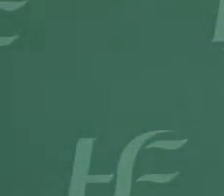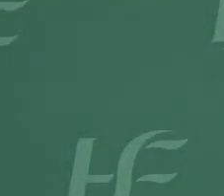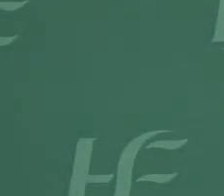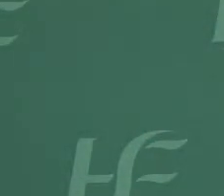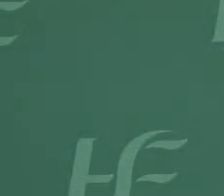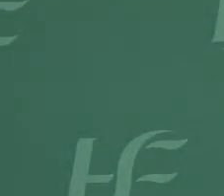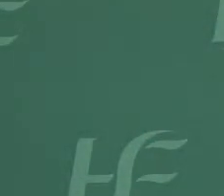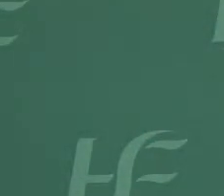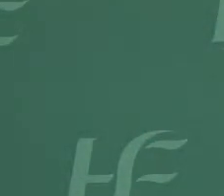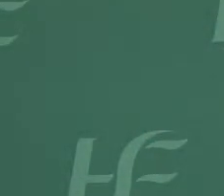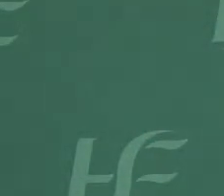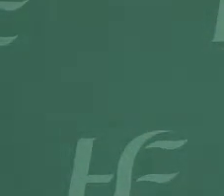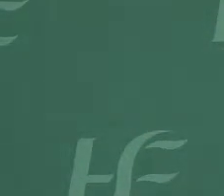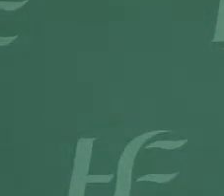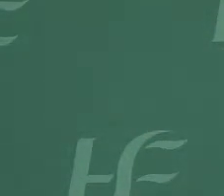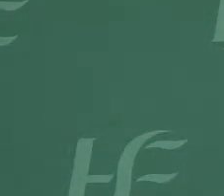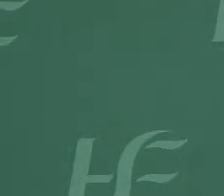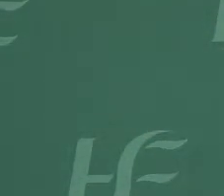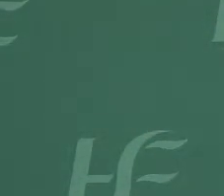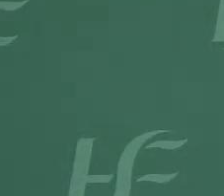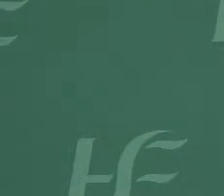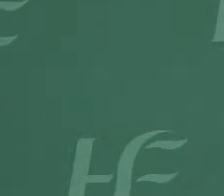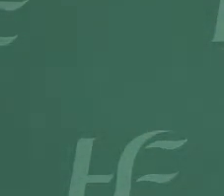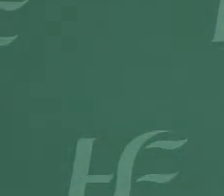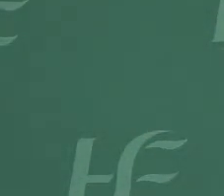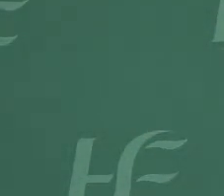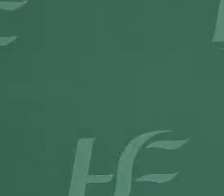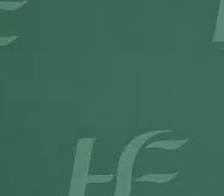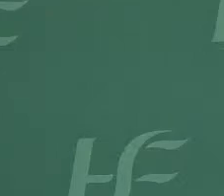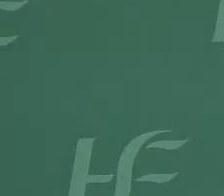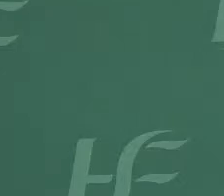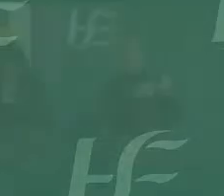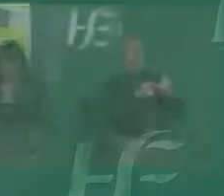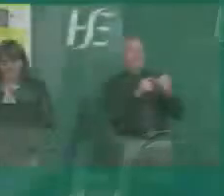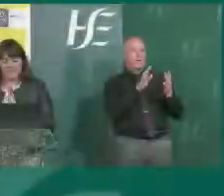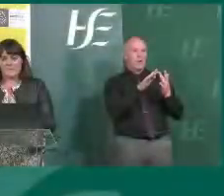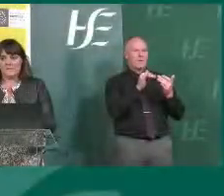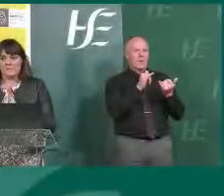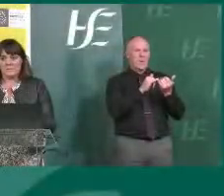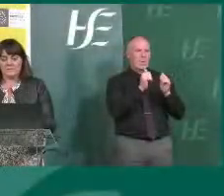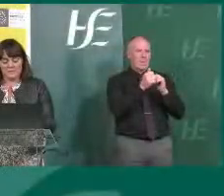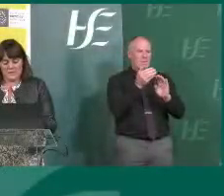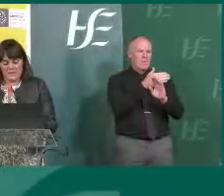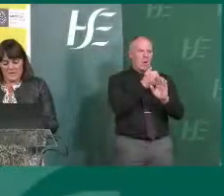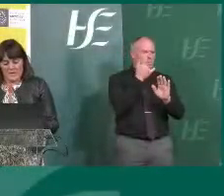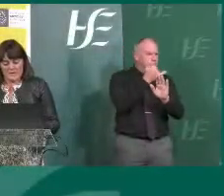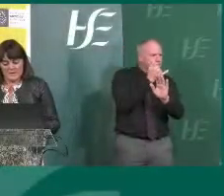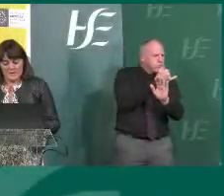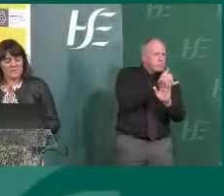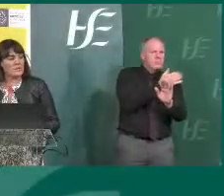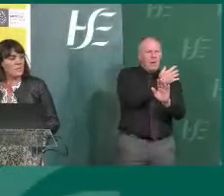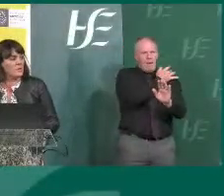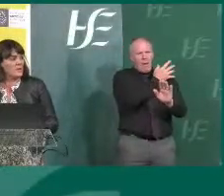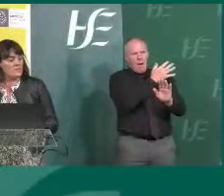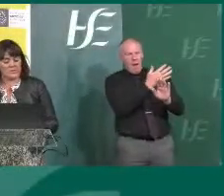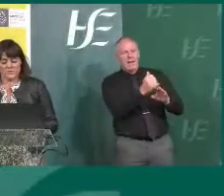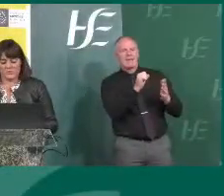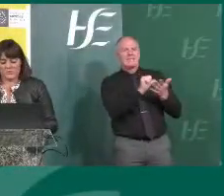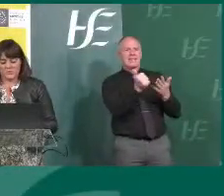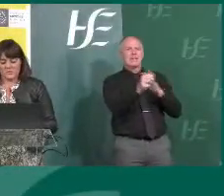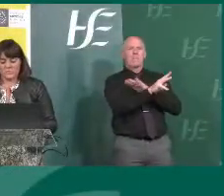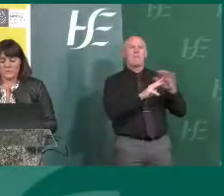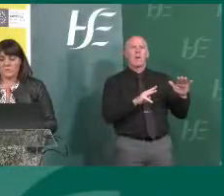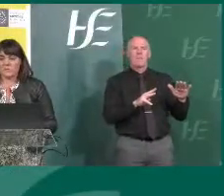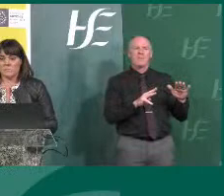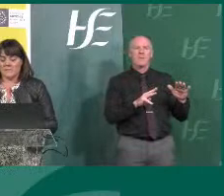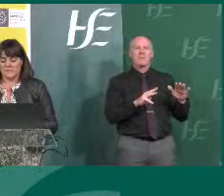Good afternoon, everybody. So we've been testing and contact tracing now for over 16 months. And in that time, we have conducted